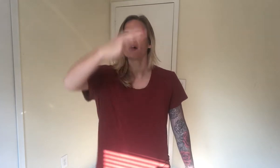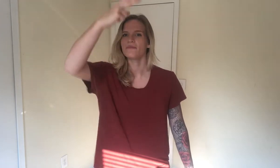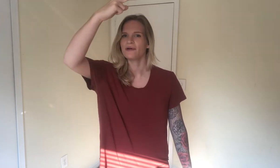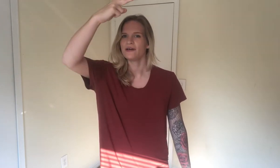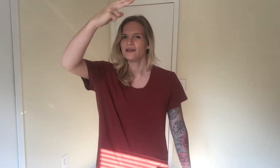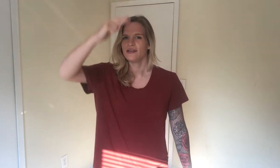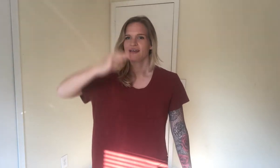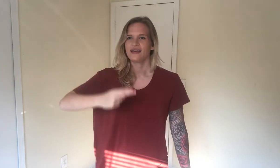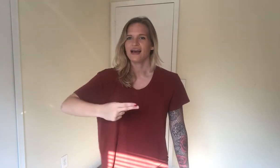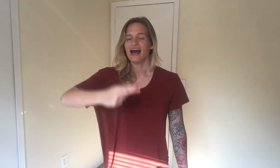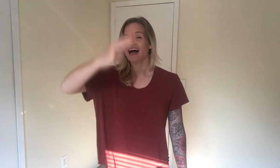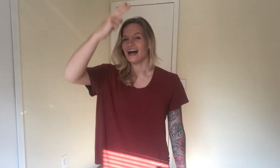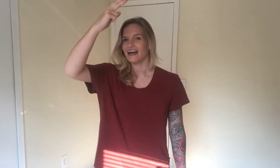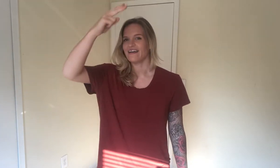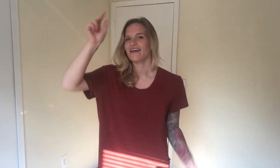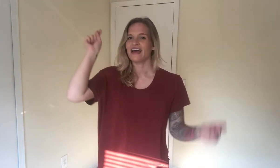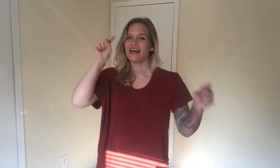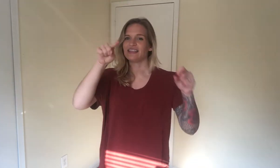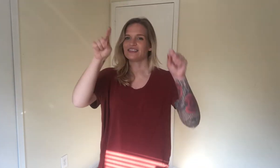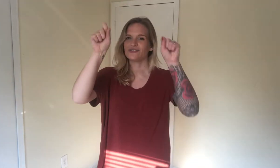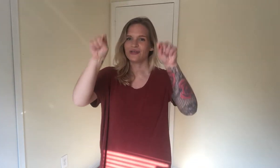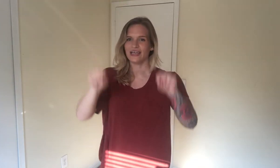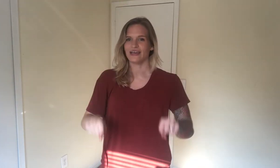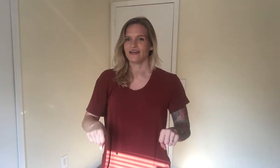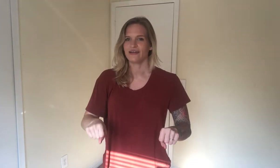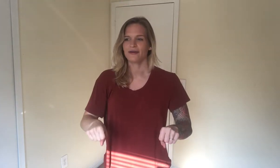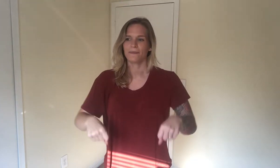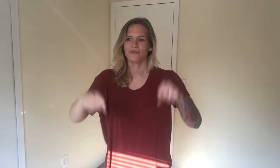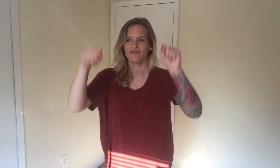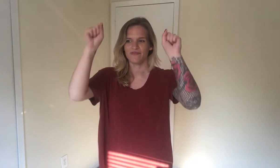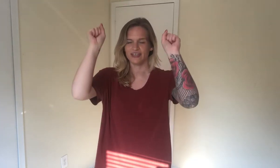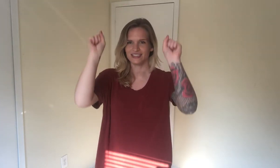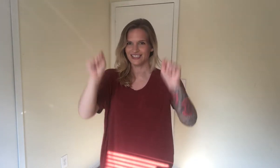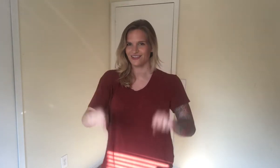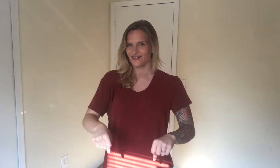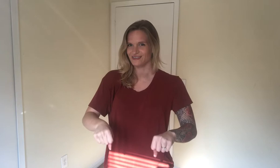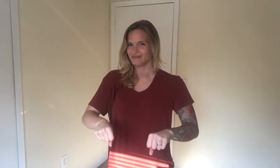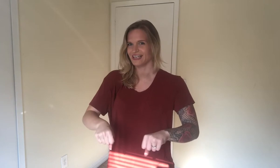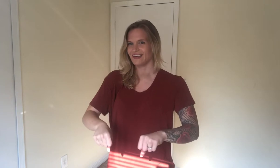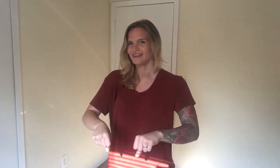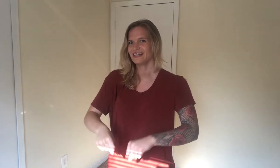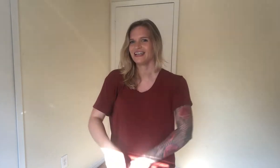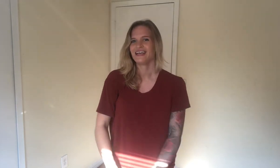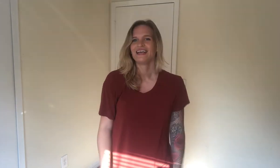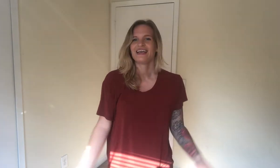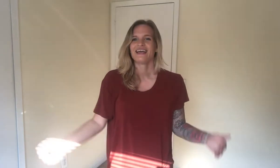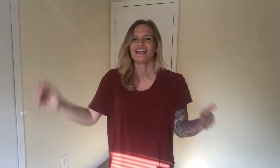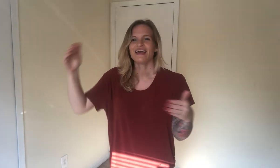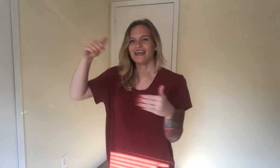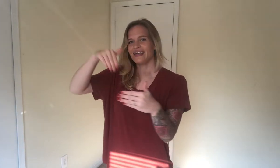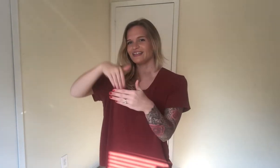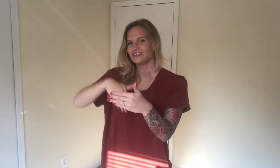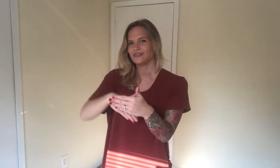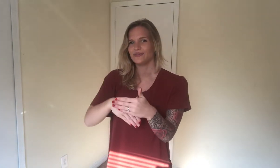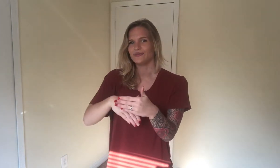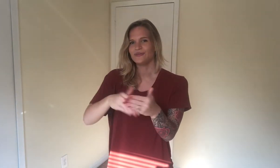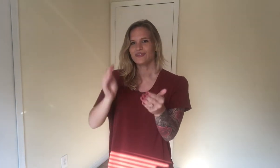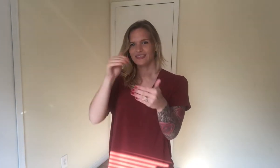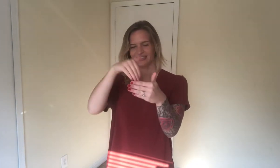up, high as you can, fists and throw them down, into,